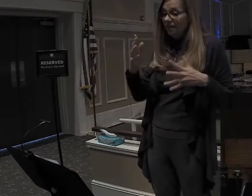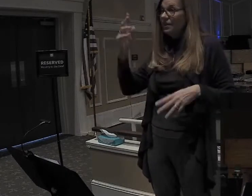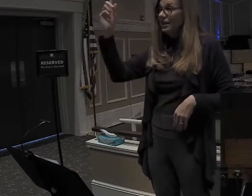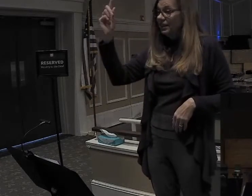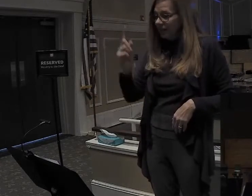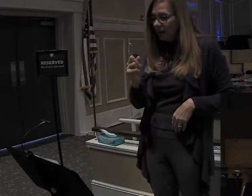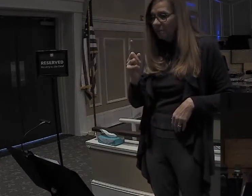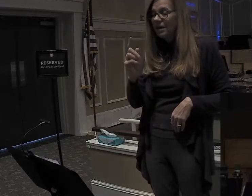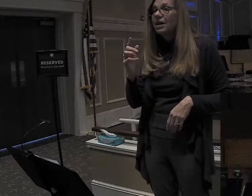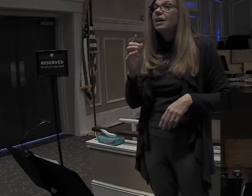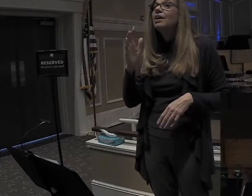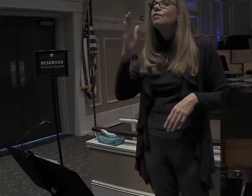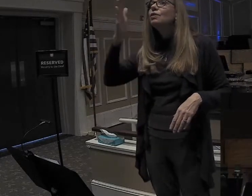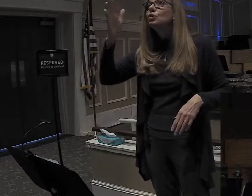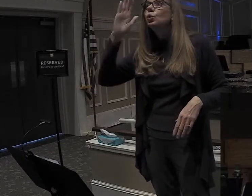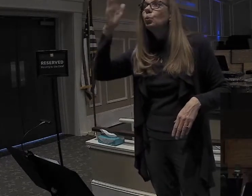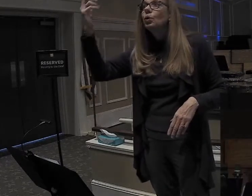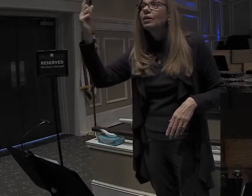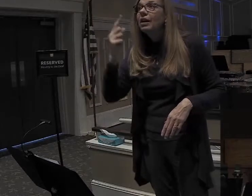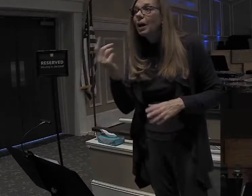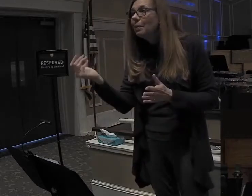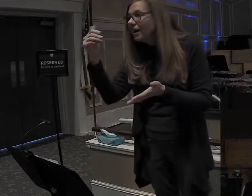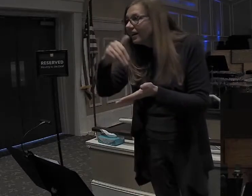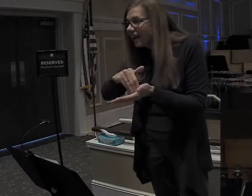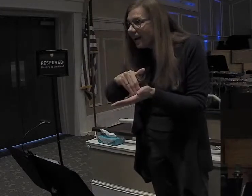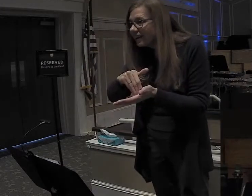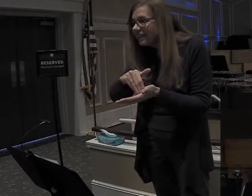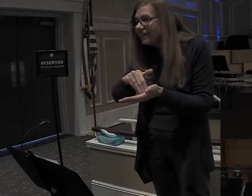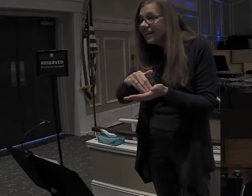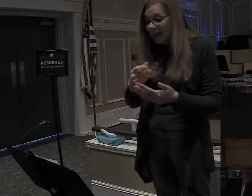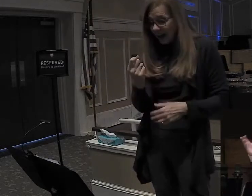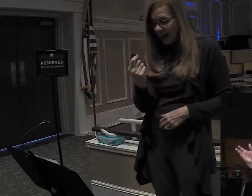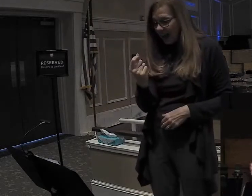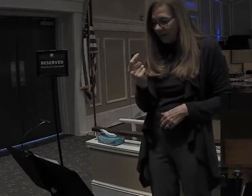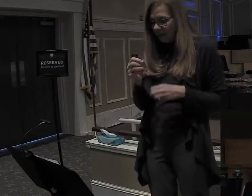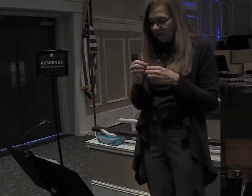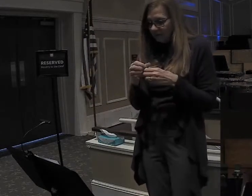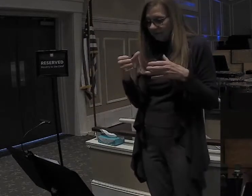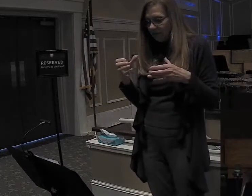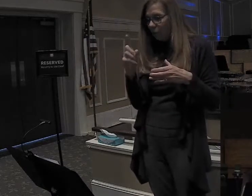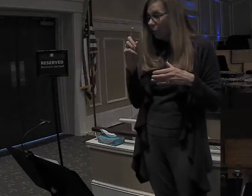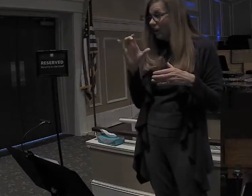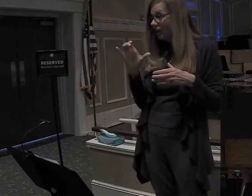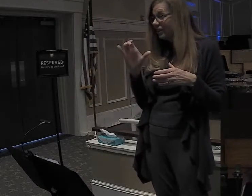he will come. And what were 11 became